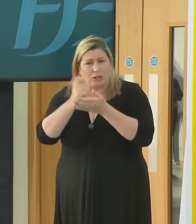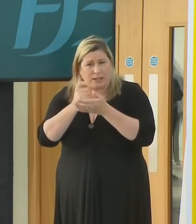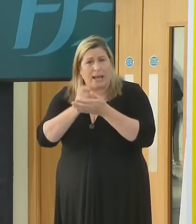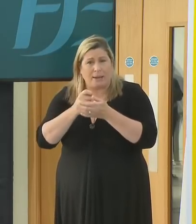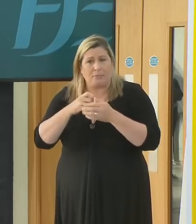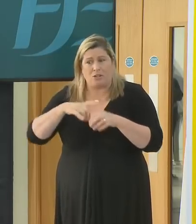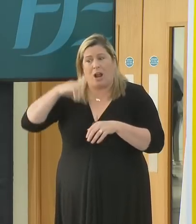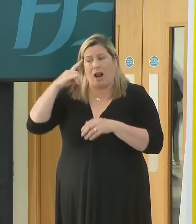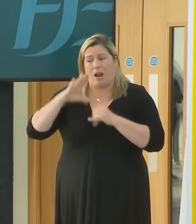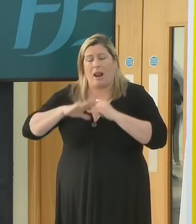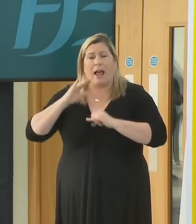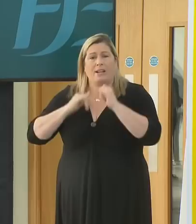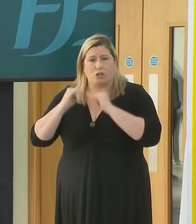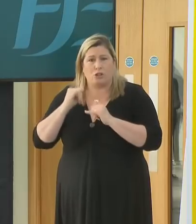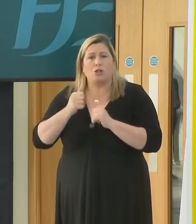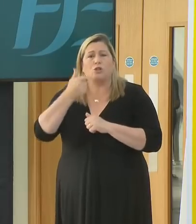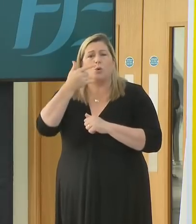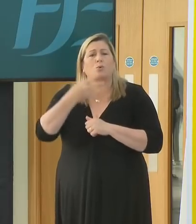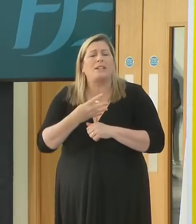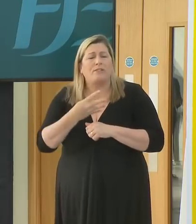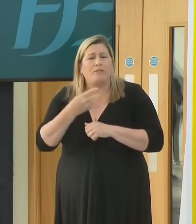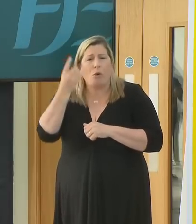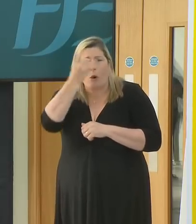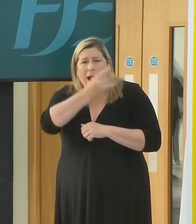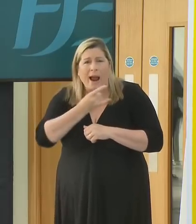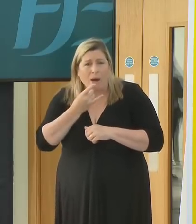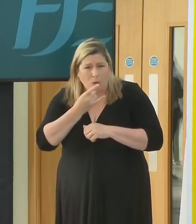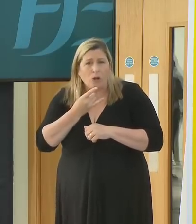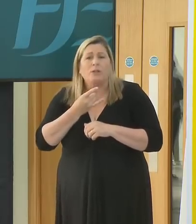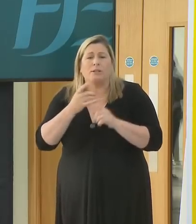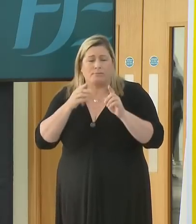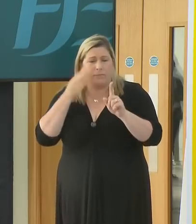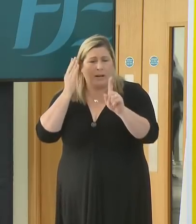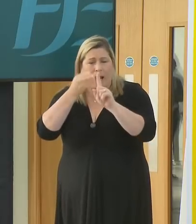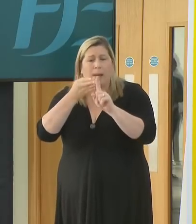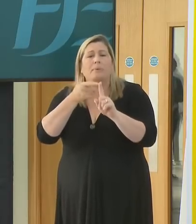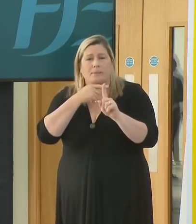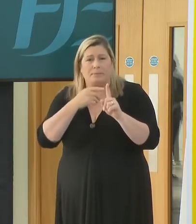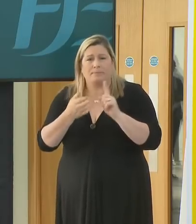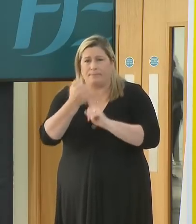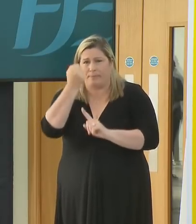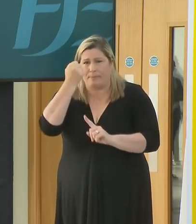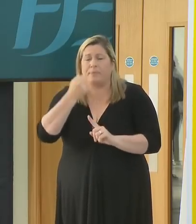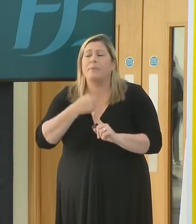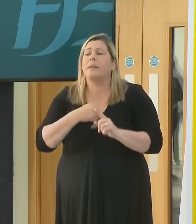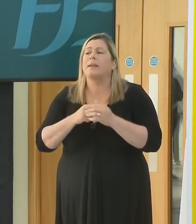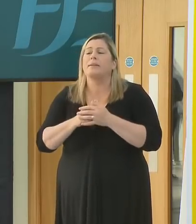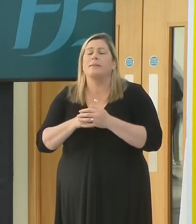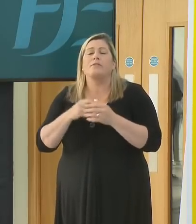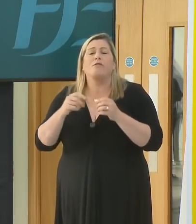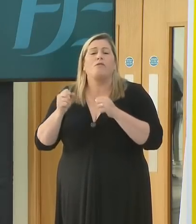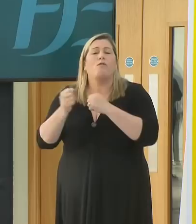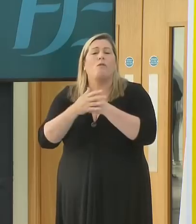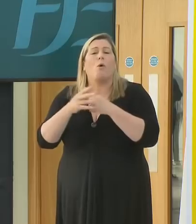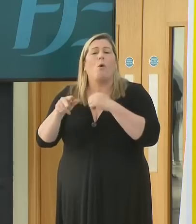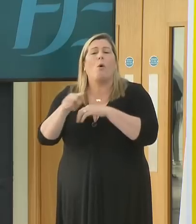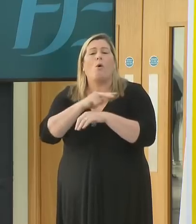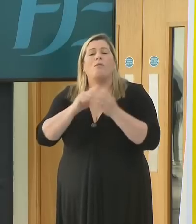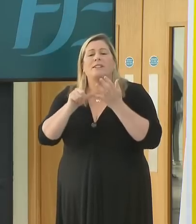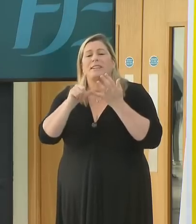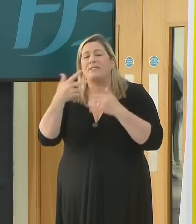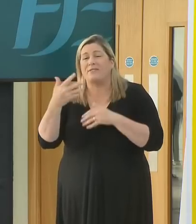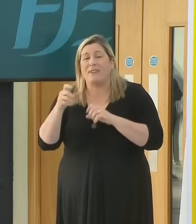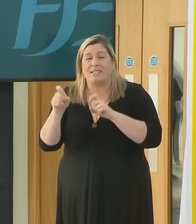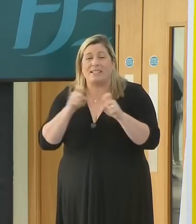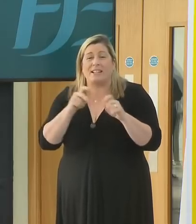last year. So our 24-hour PET time is nearly 100%, and our 9-hour patient experience time for over 75s is still